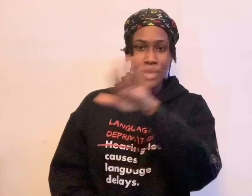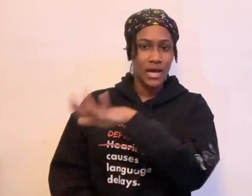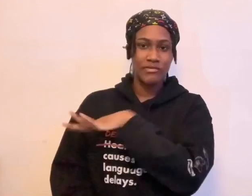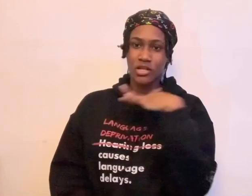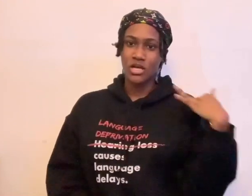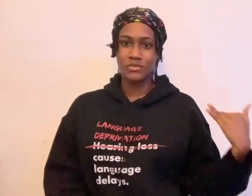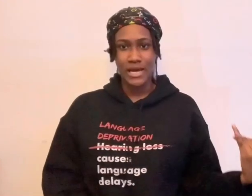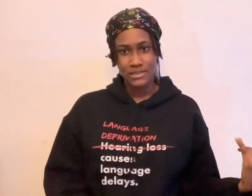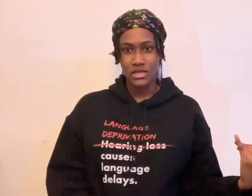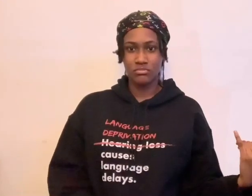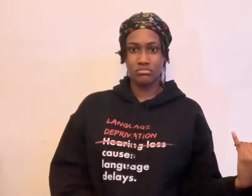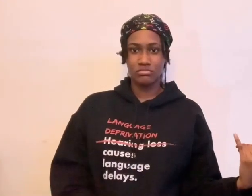I haven't lost my accent.